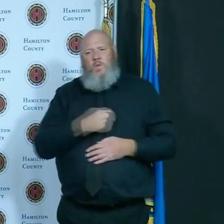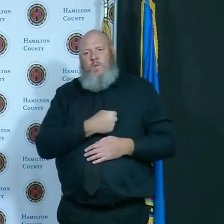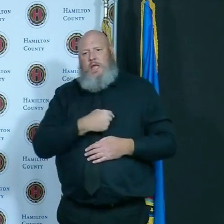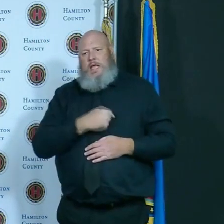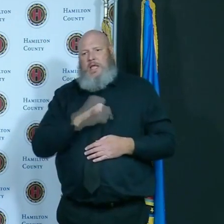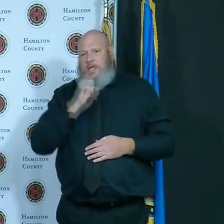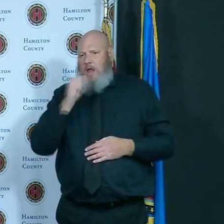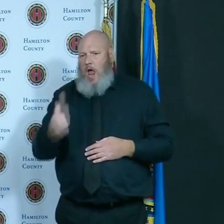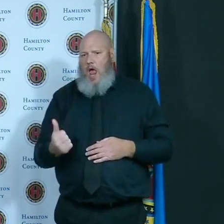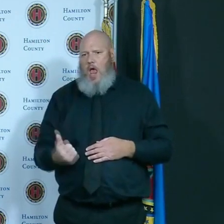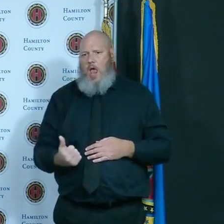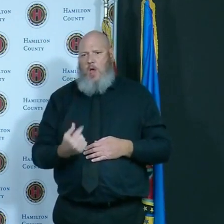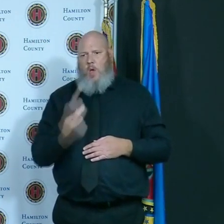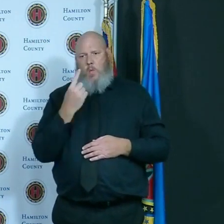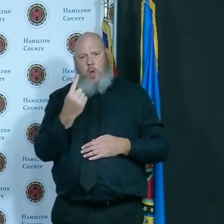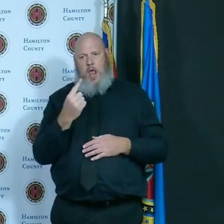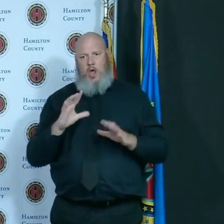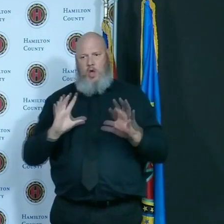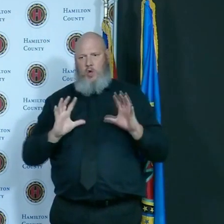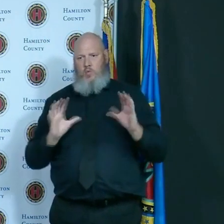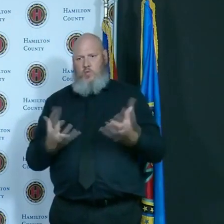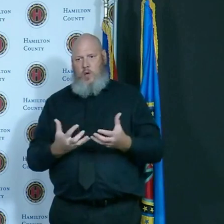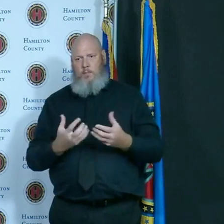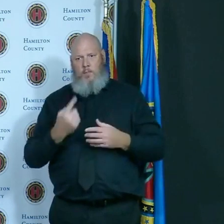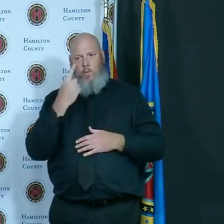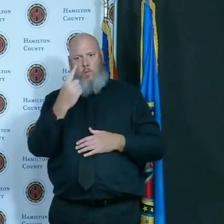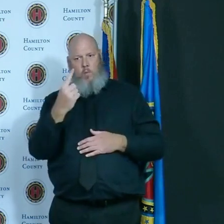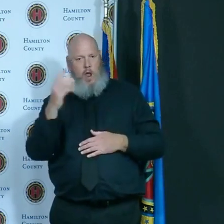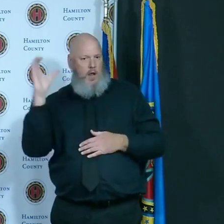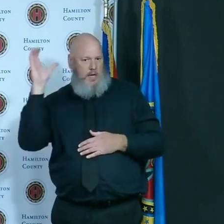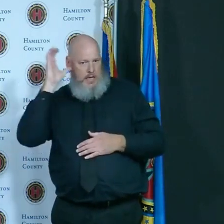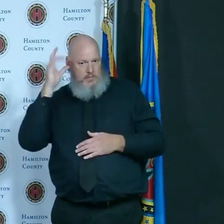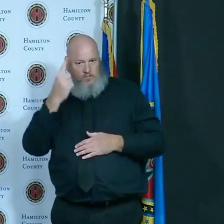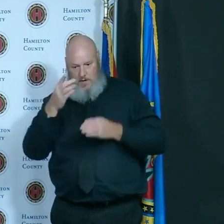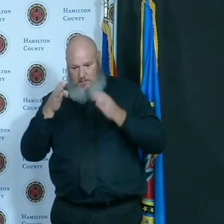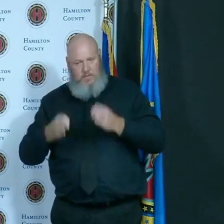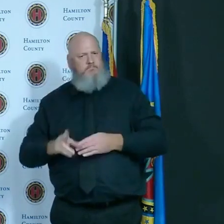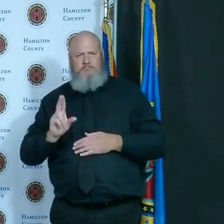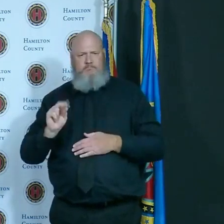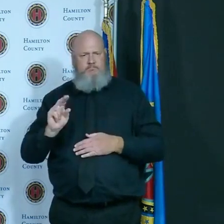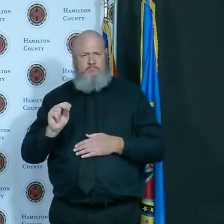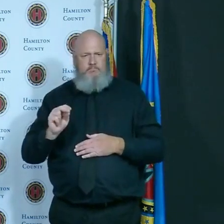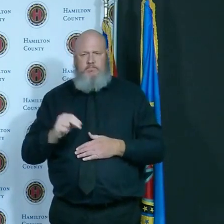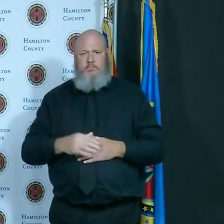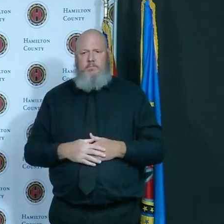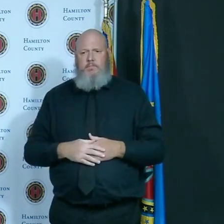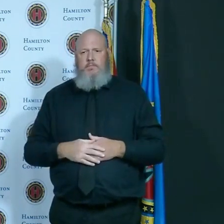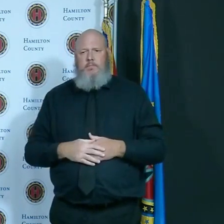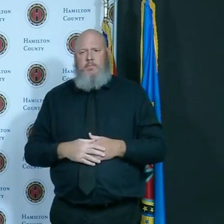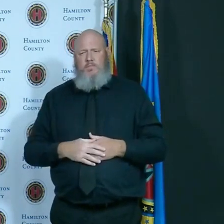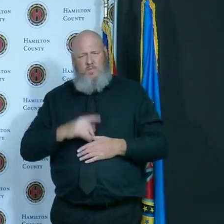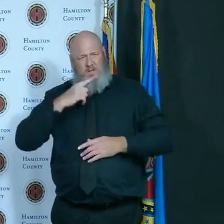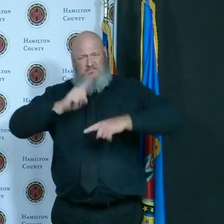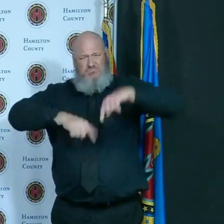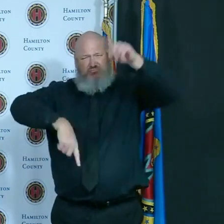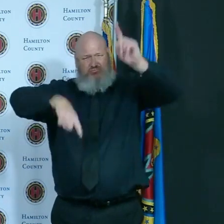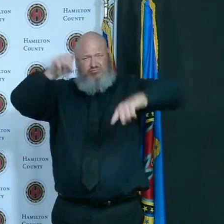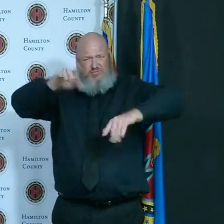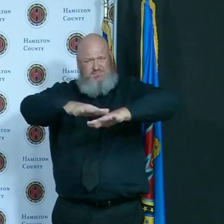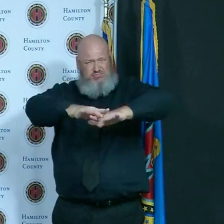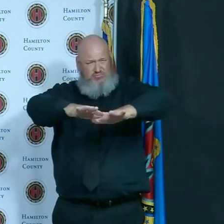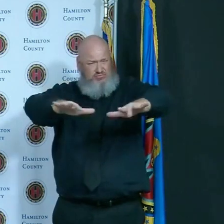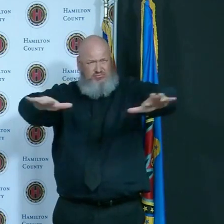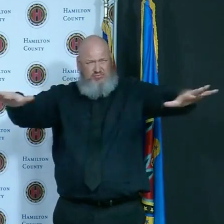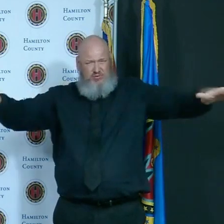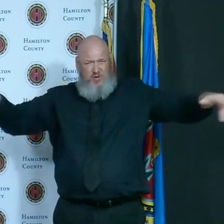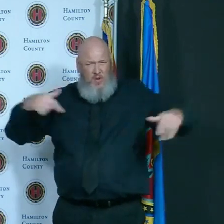many different voices that are together working towards elevating and activating our individual knowledge and capacity